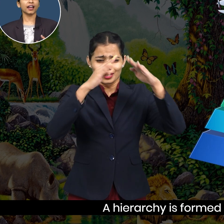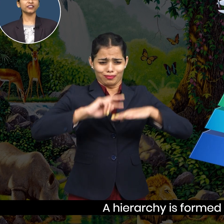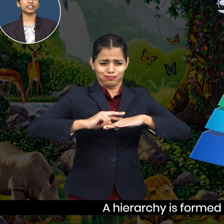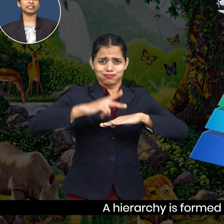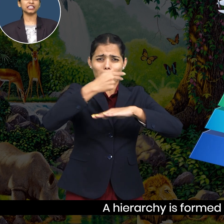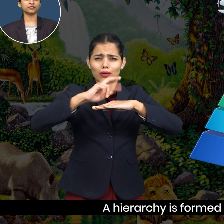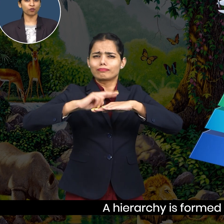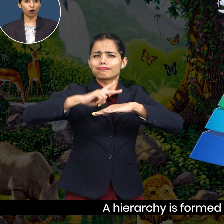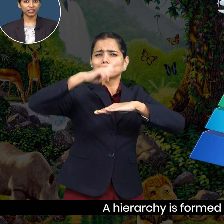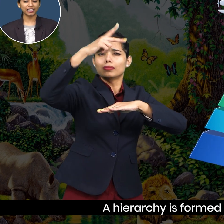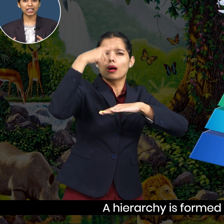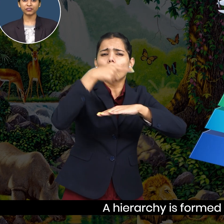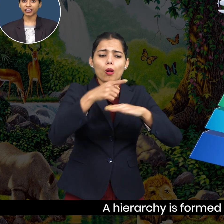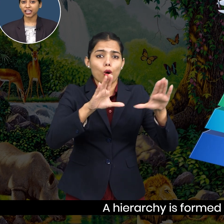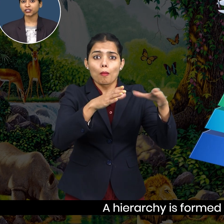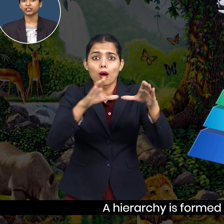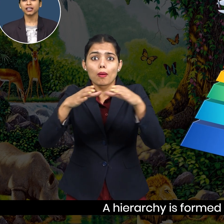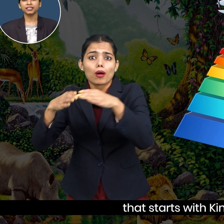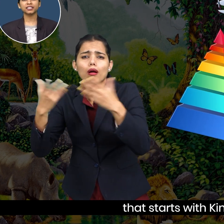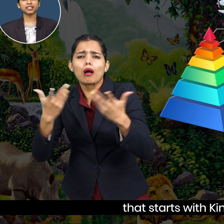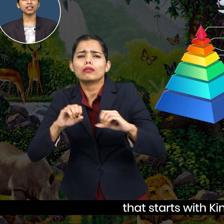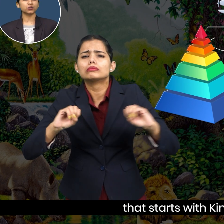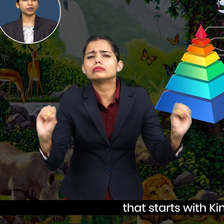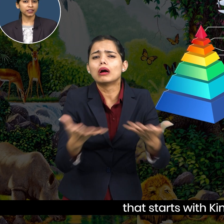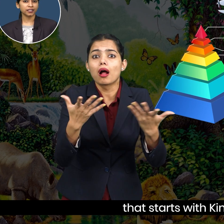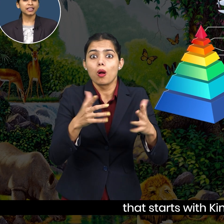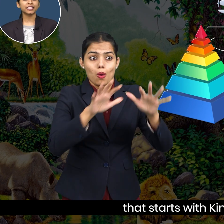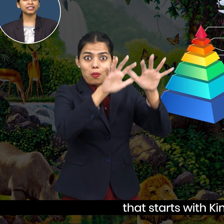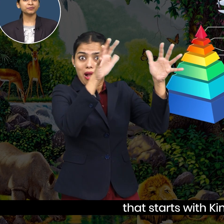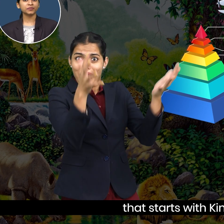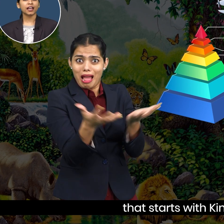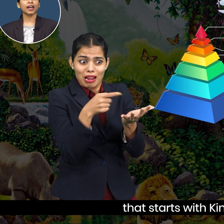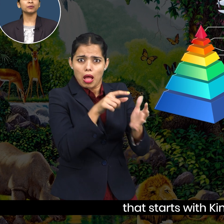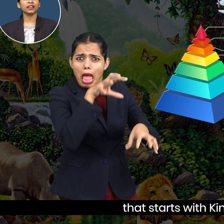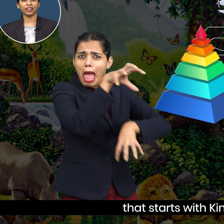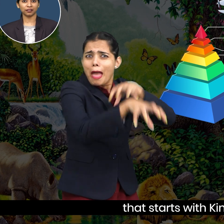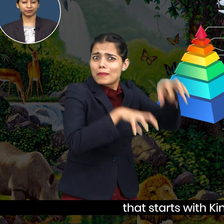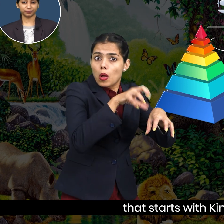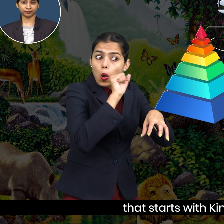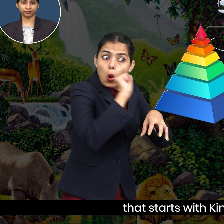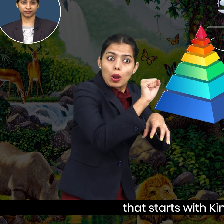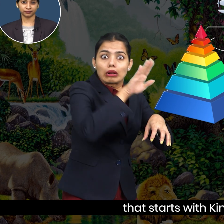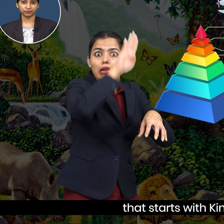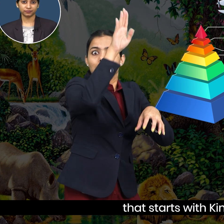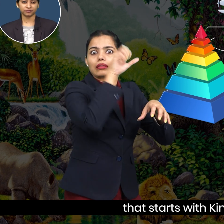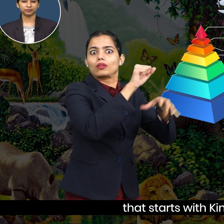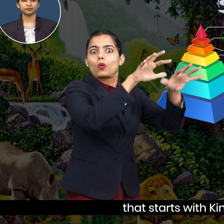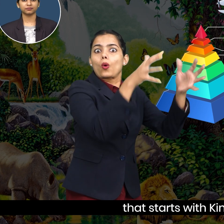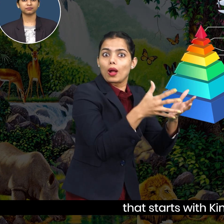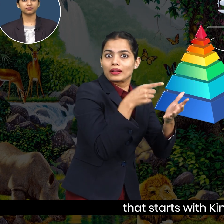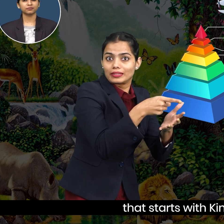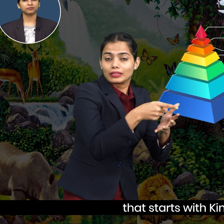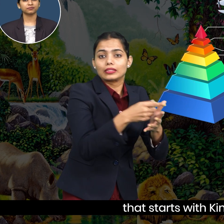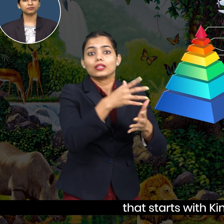A hierarchy is formed in the classification that starts with kingdom Animalia